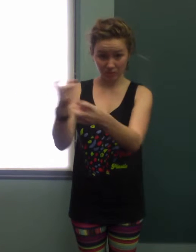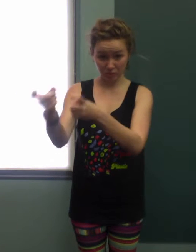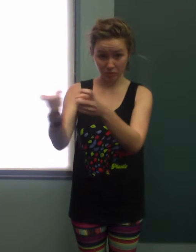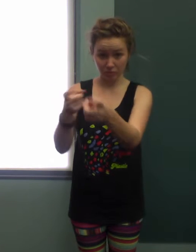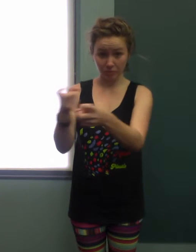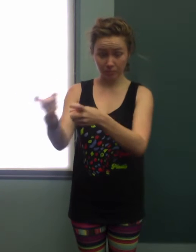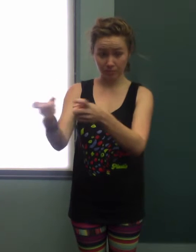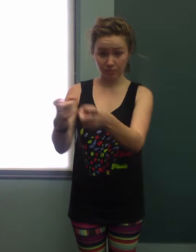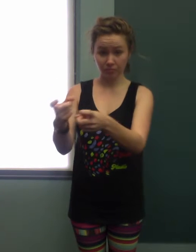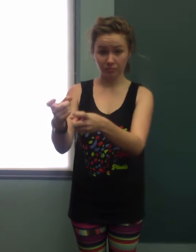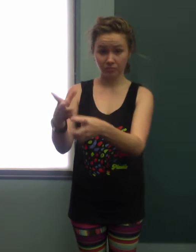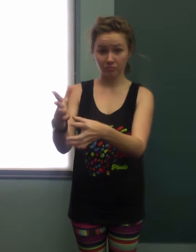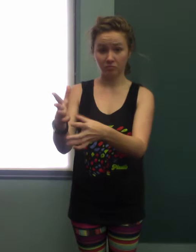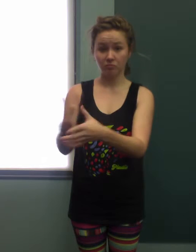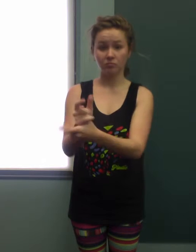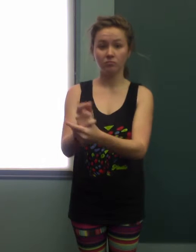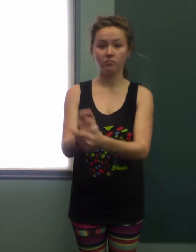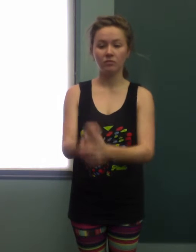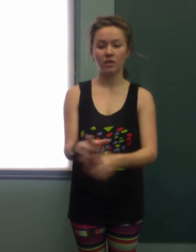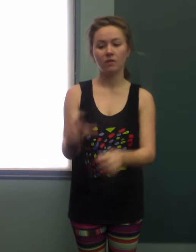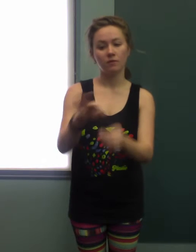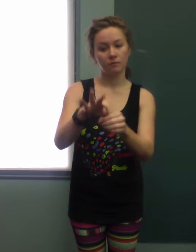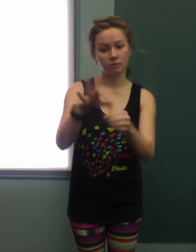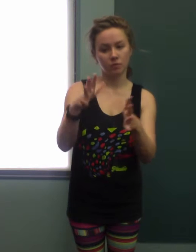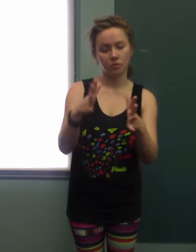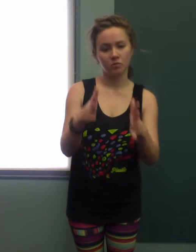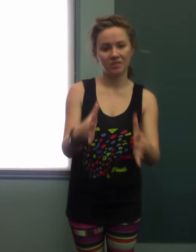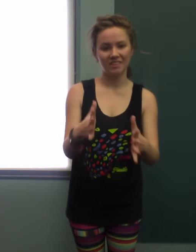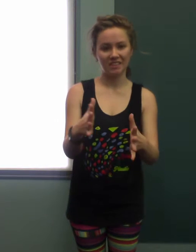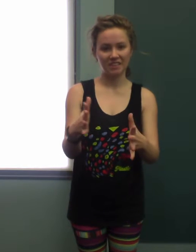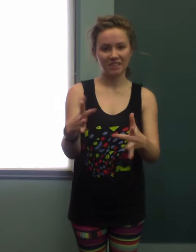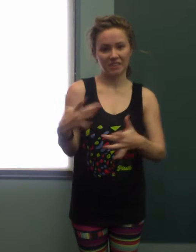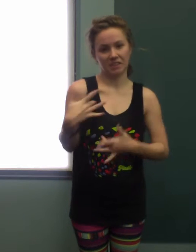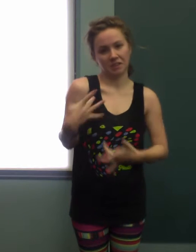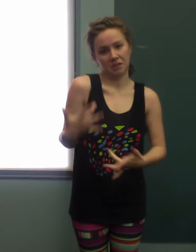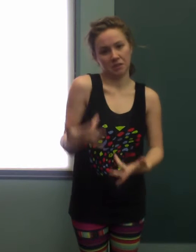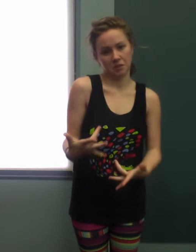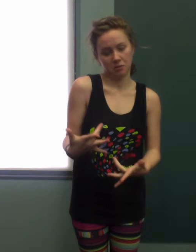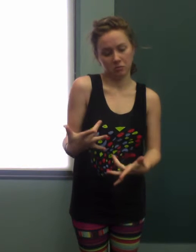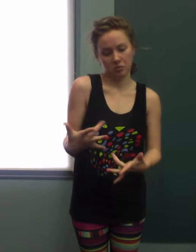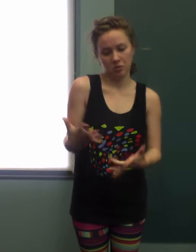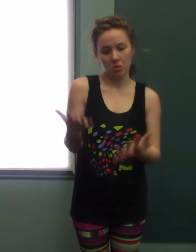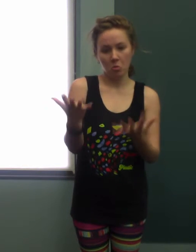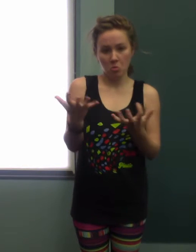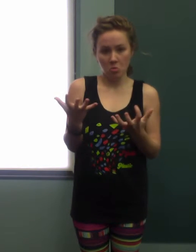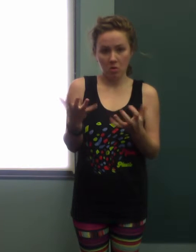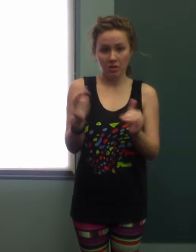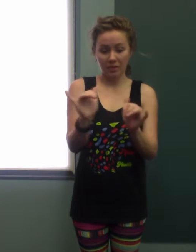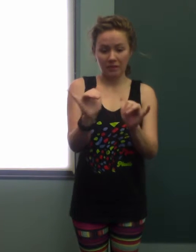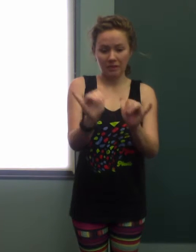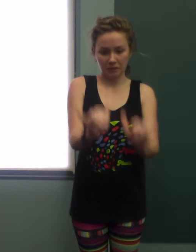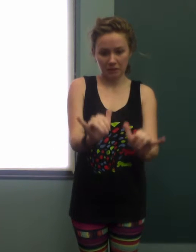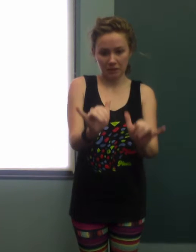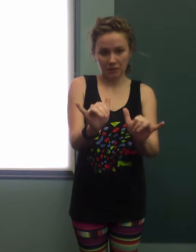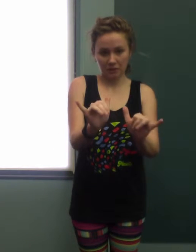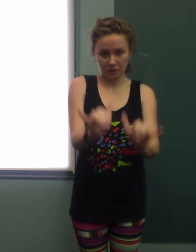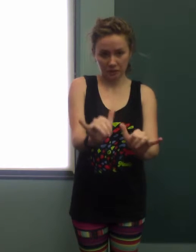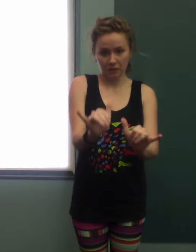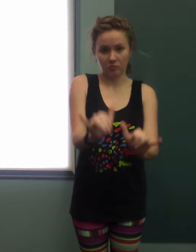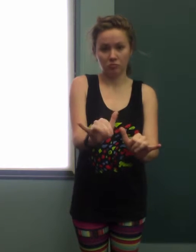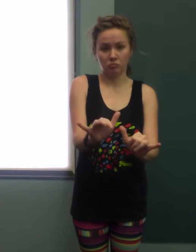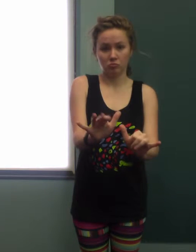voters opted for the more stable choice, Lincoln, from the Republican Party.